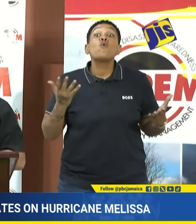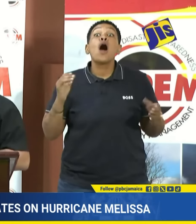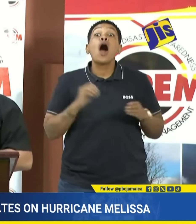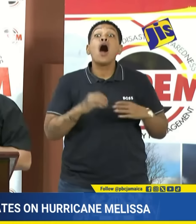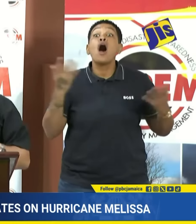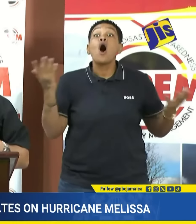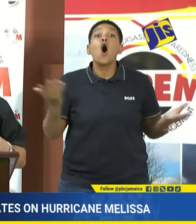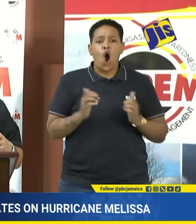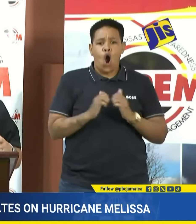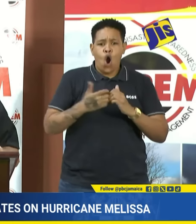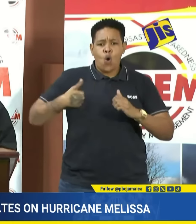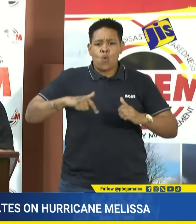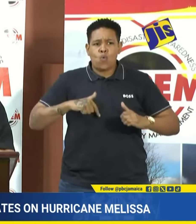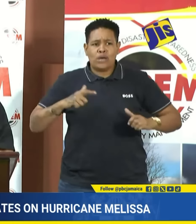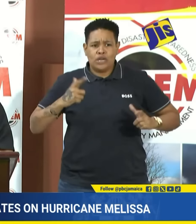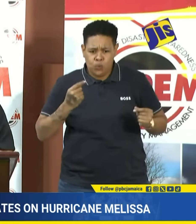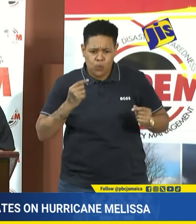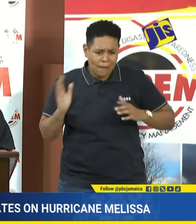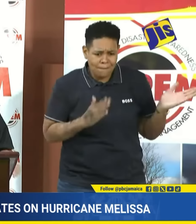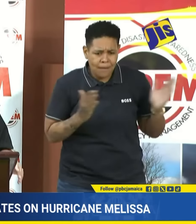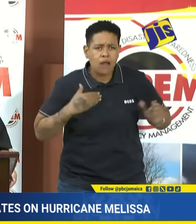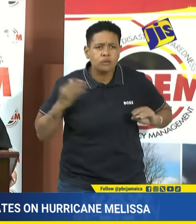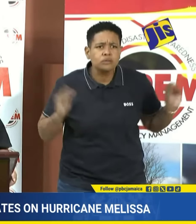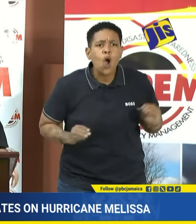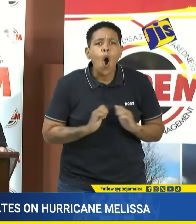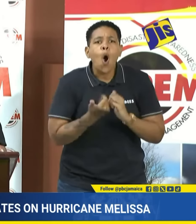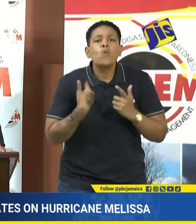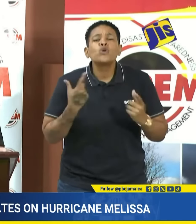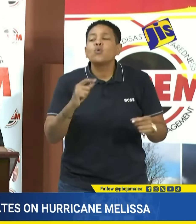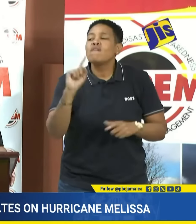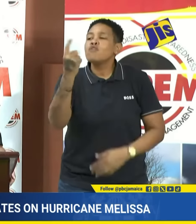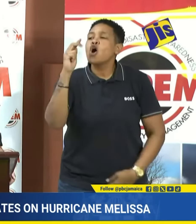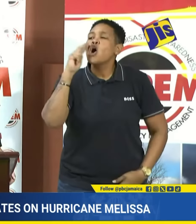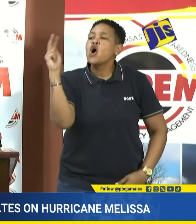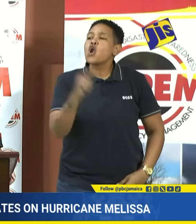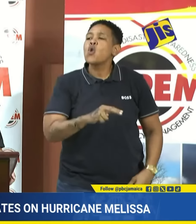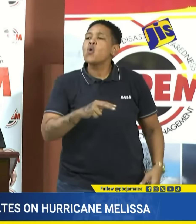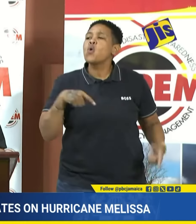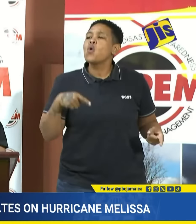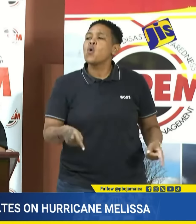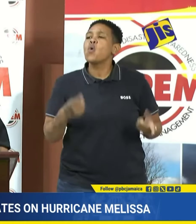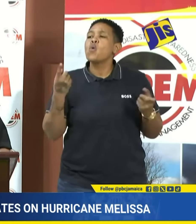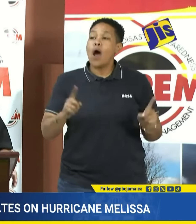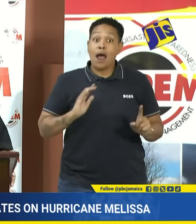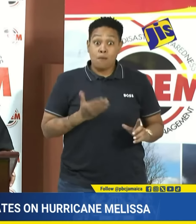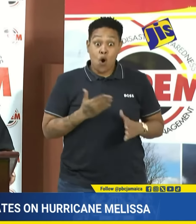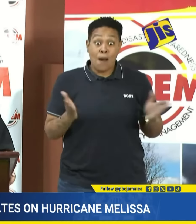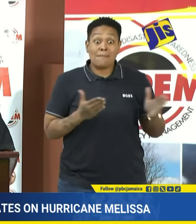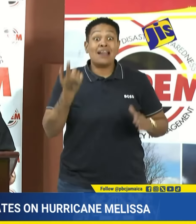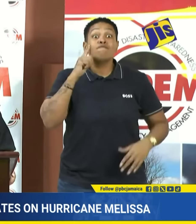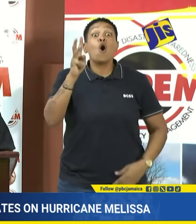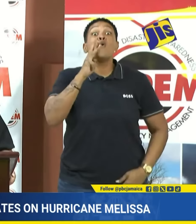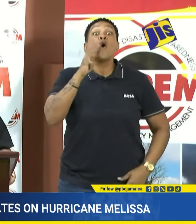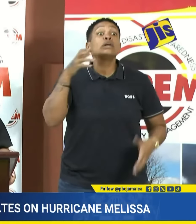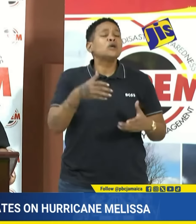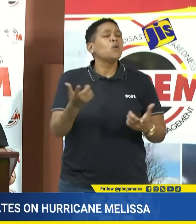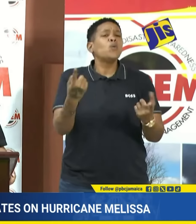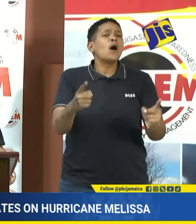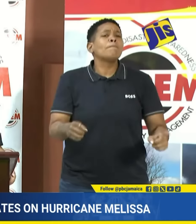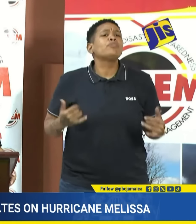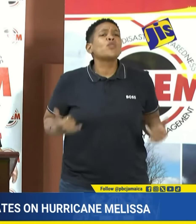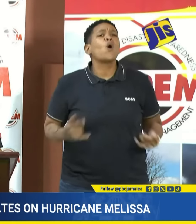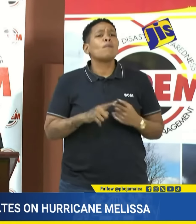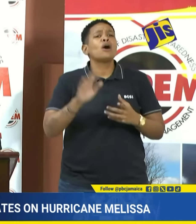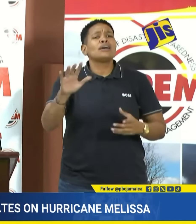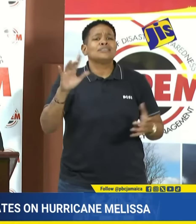the eating in terms of how we execute the plans that we have. But let's look firstly at the state of our planning, certainly for the water sector and